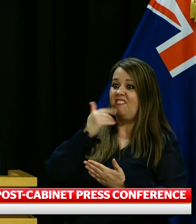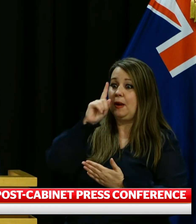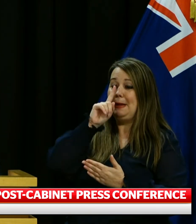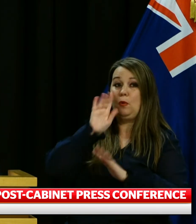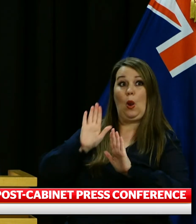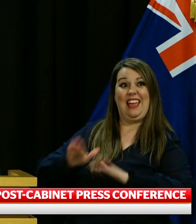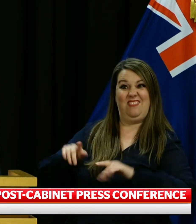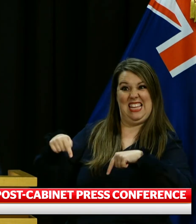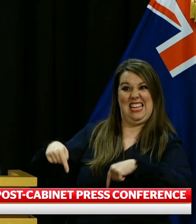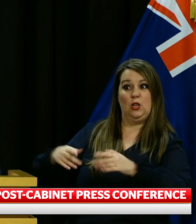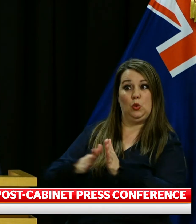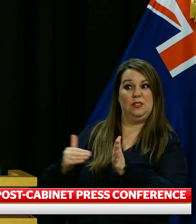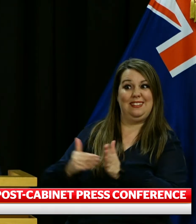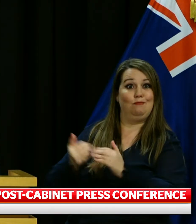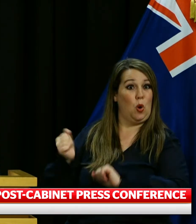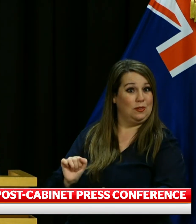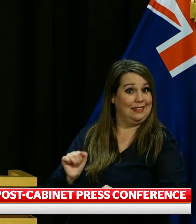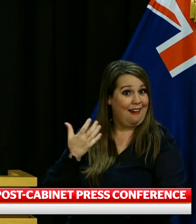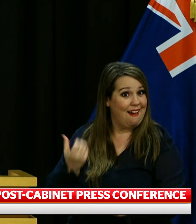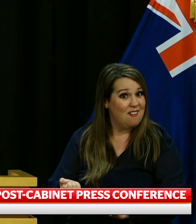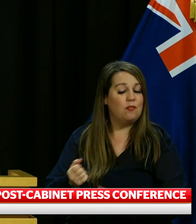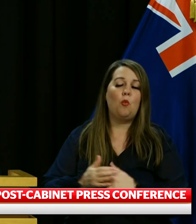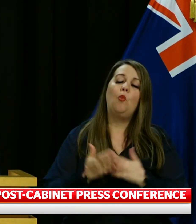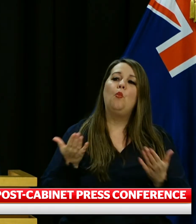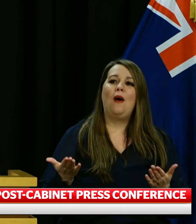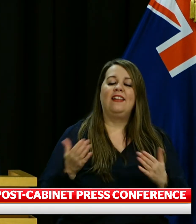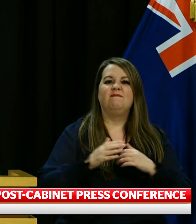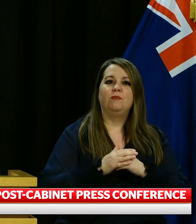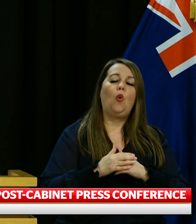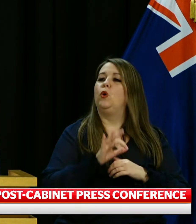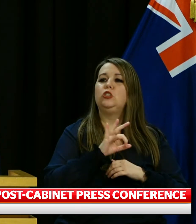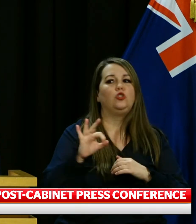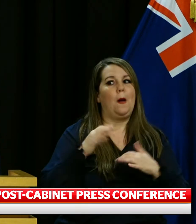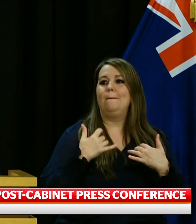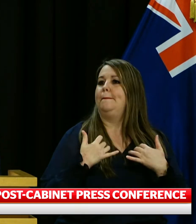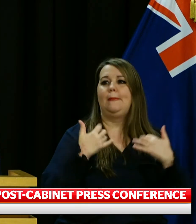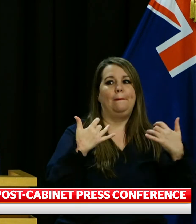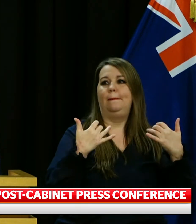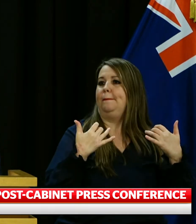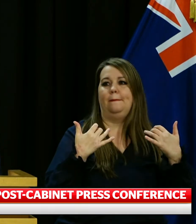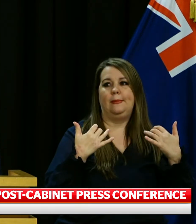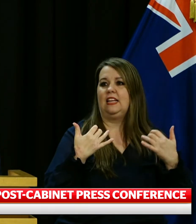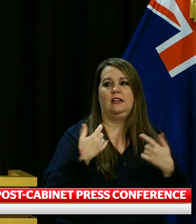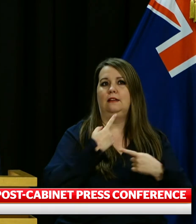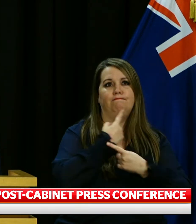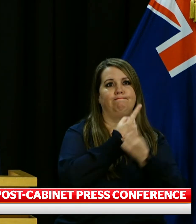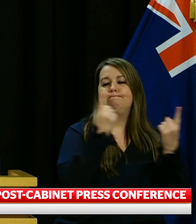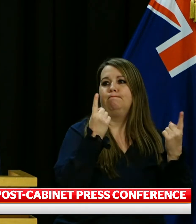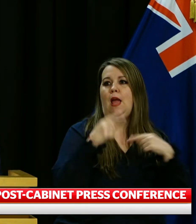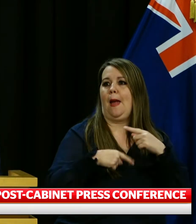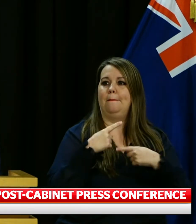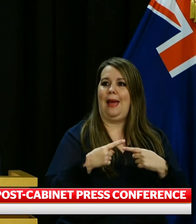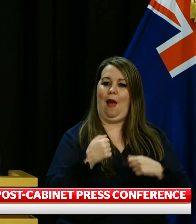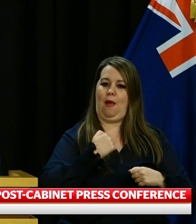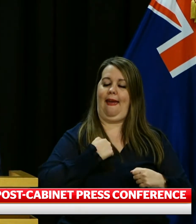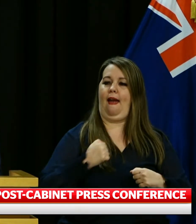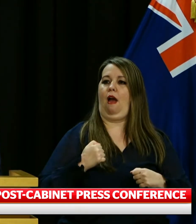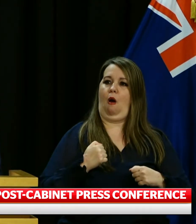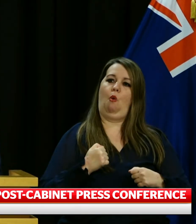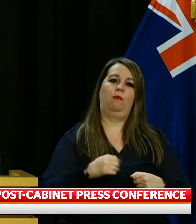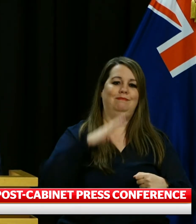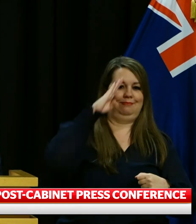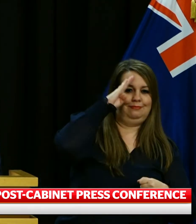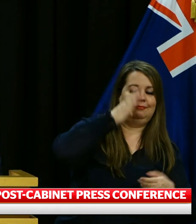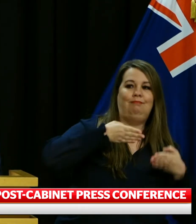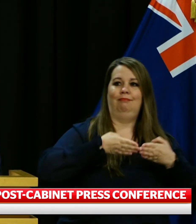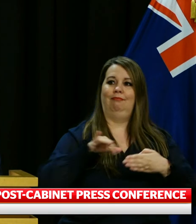we typically don't provide information publicly around force readiness. I'm aware that some data has been released